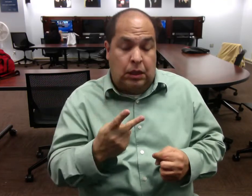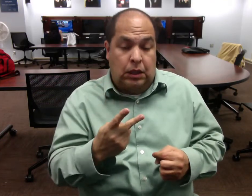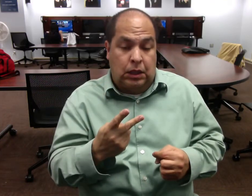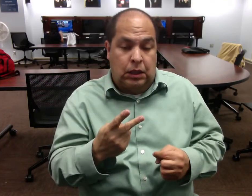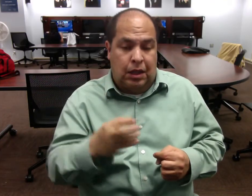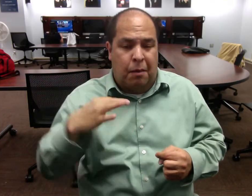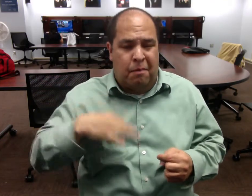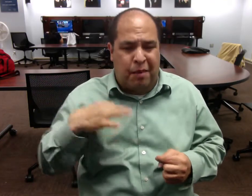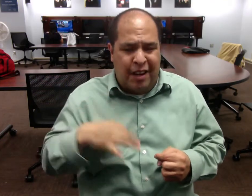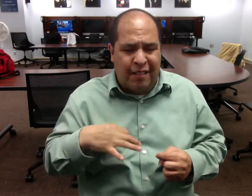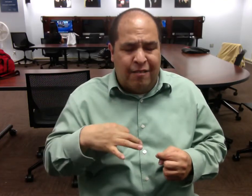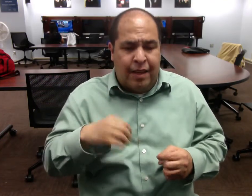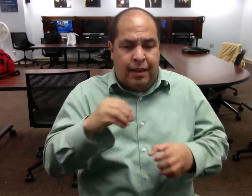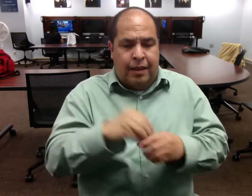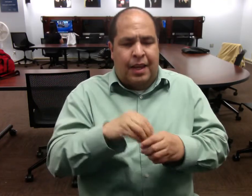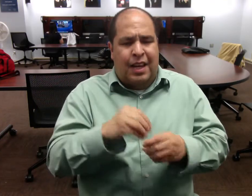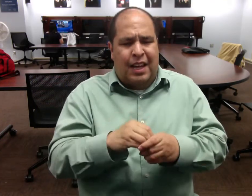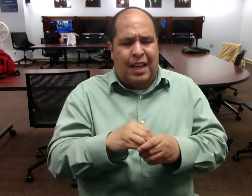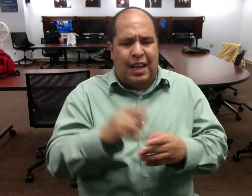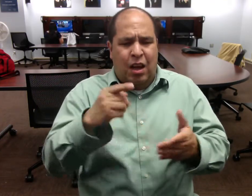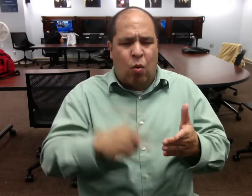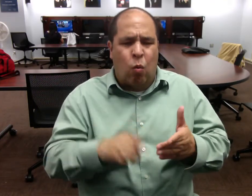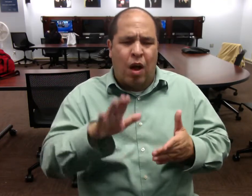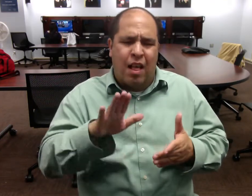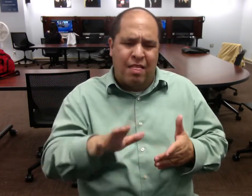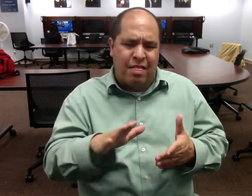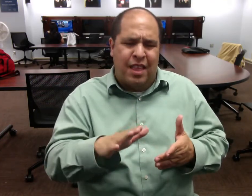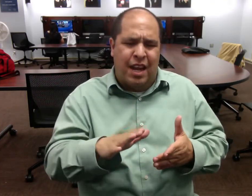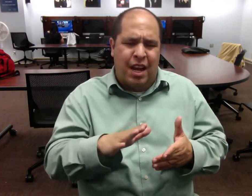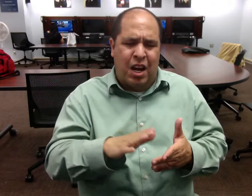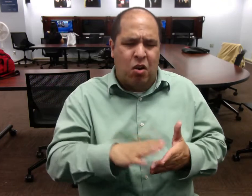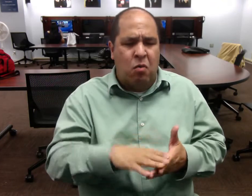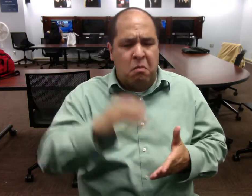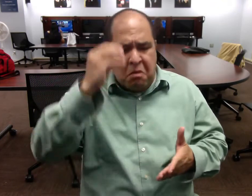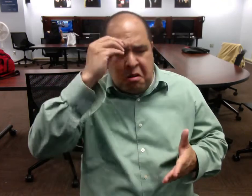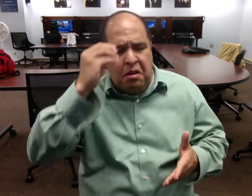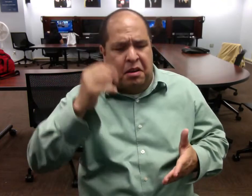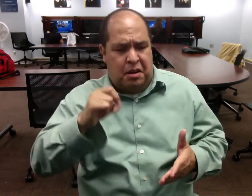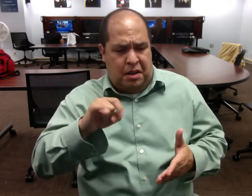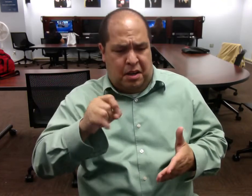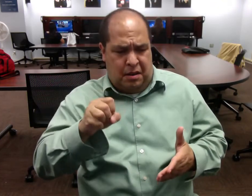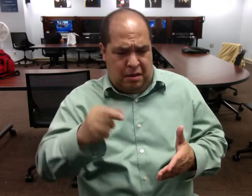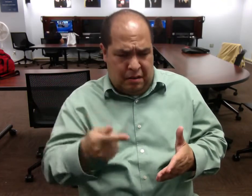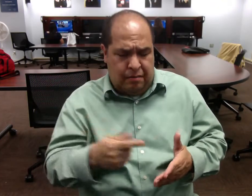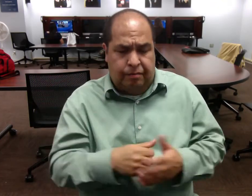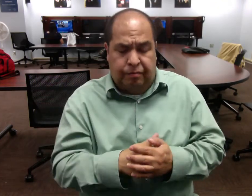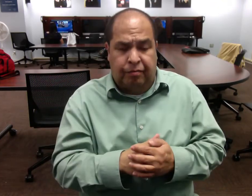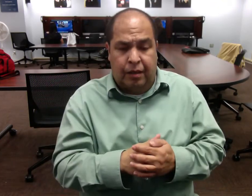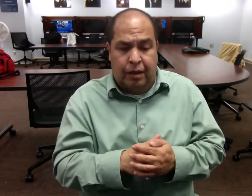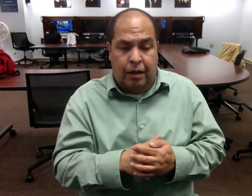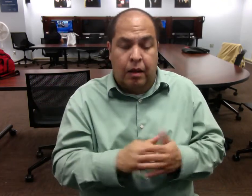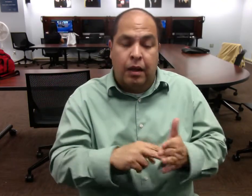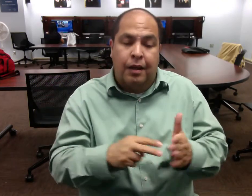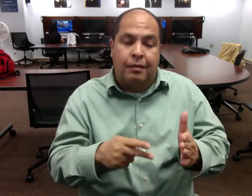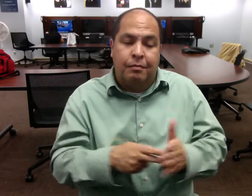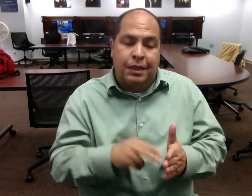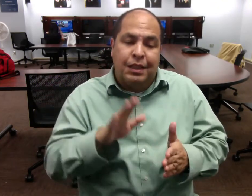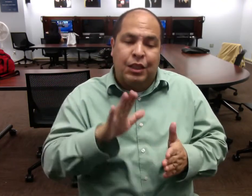This means that your students will be more motivated if they can realize how the